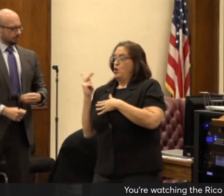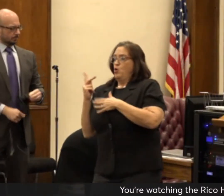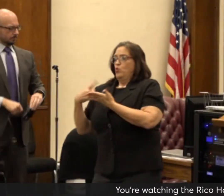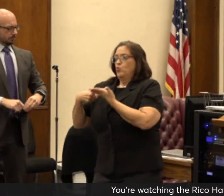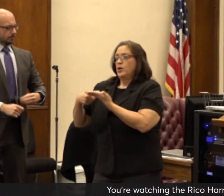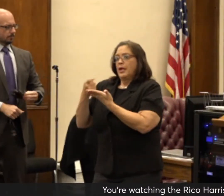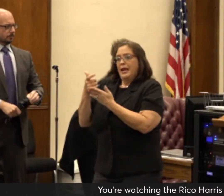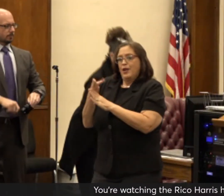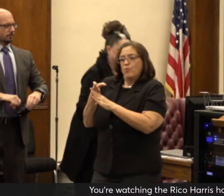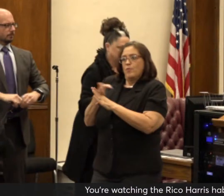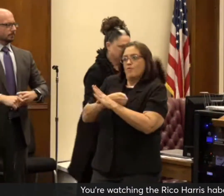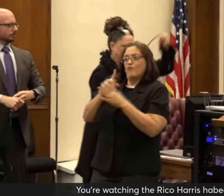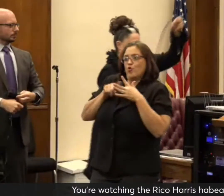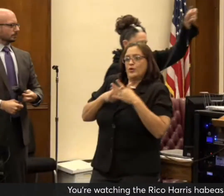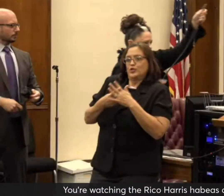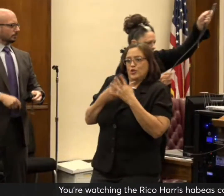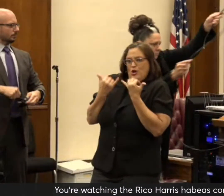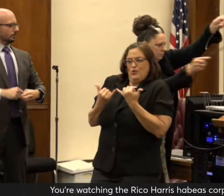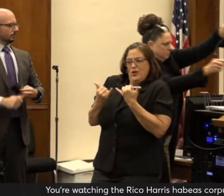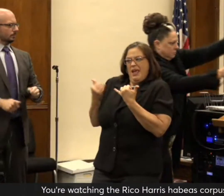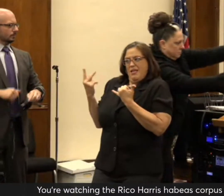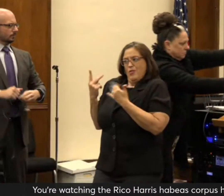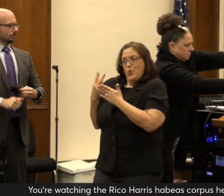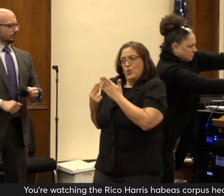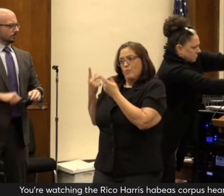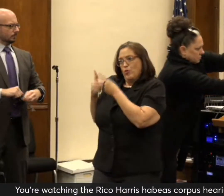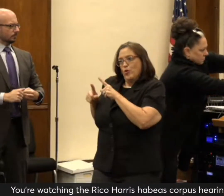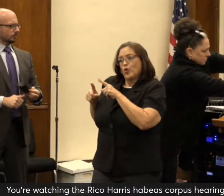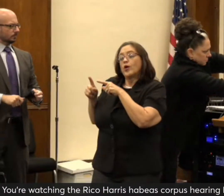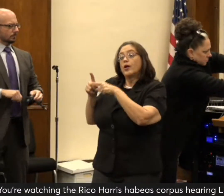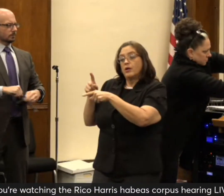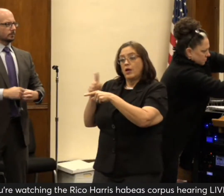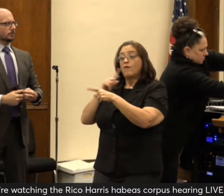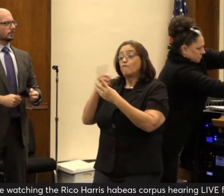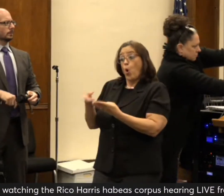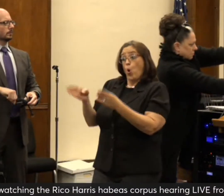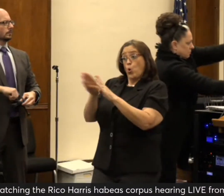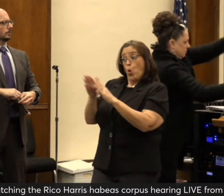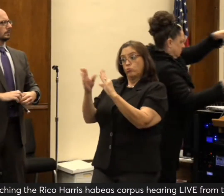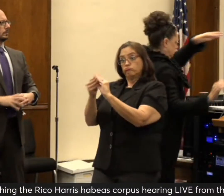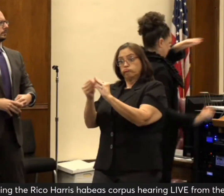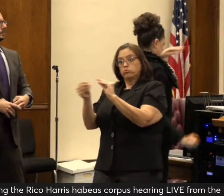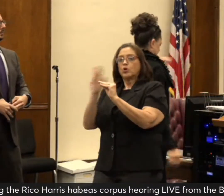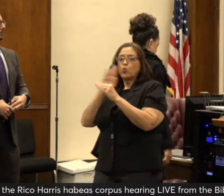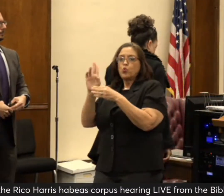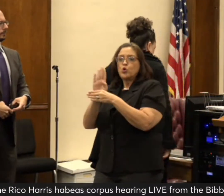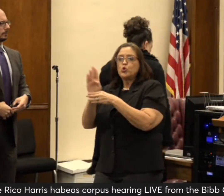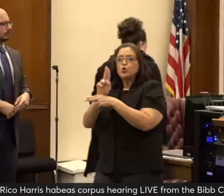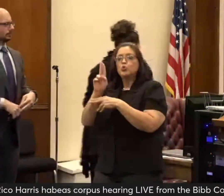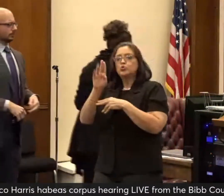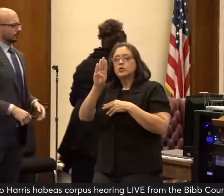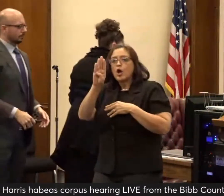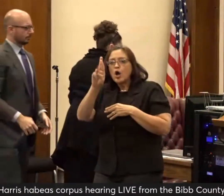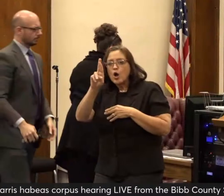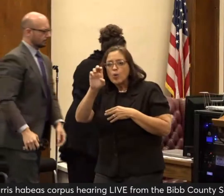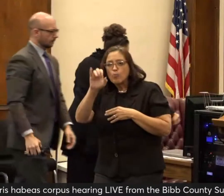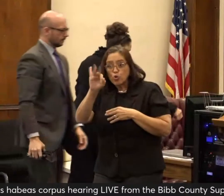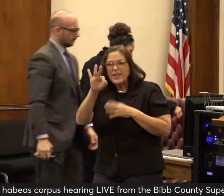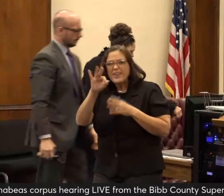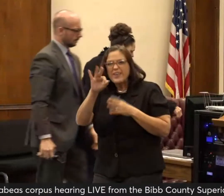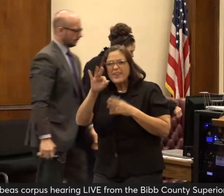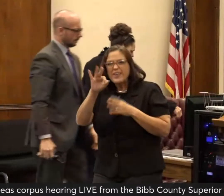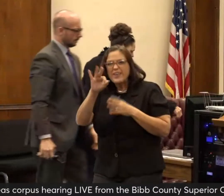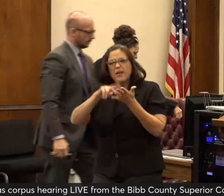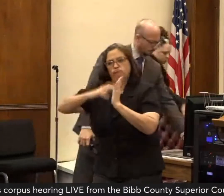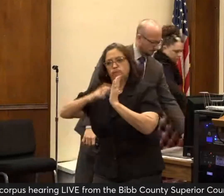to confirm that we're on the same page of using the briefs as our closings. Okay. So the last